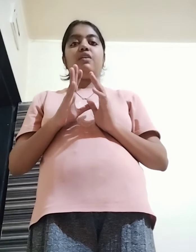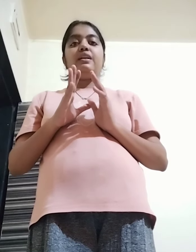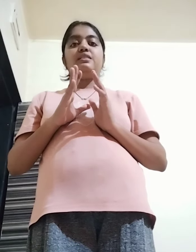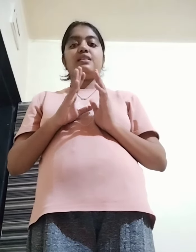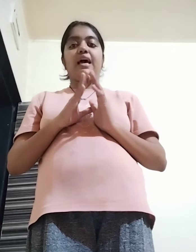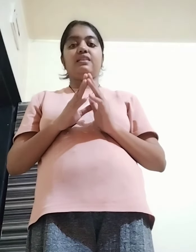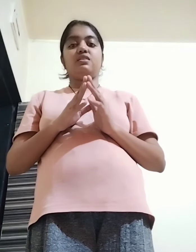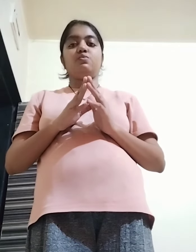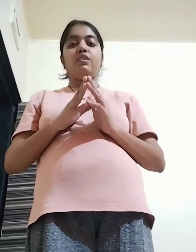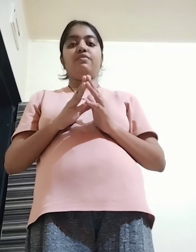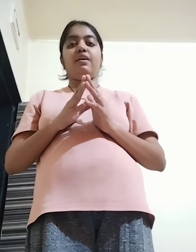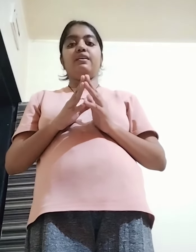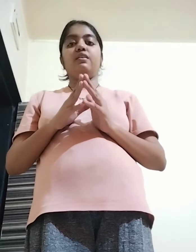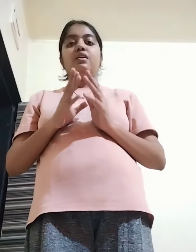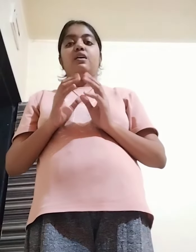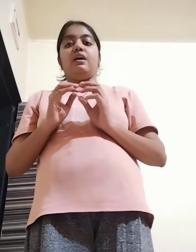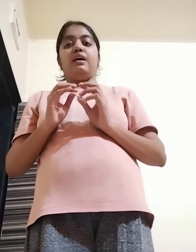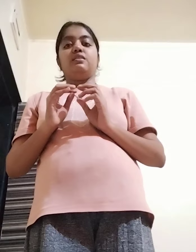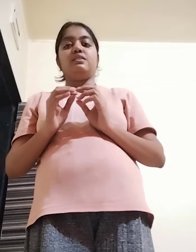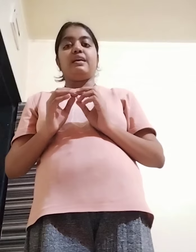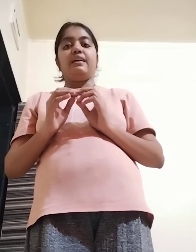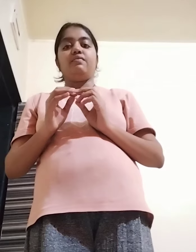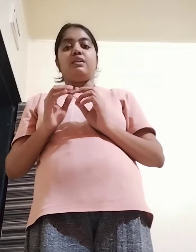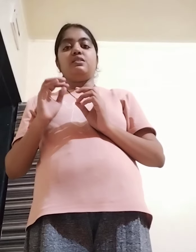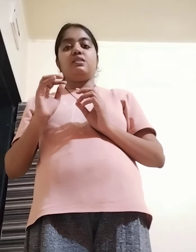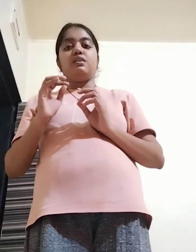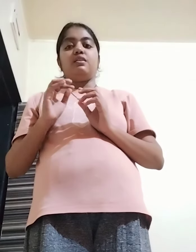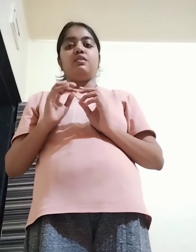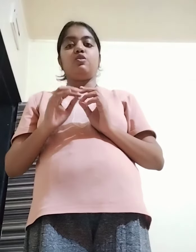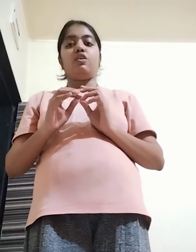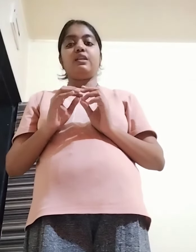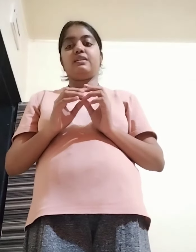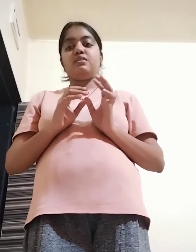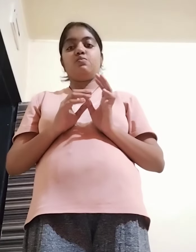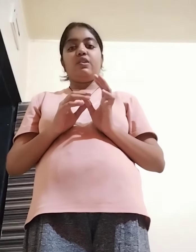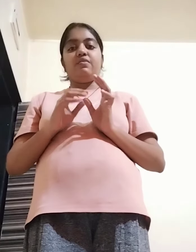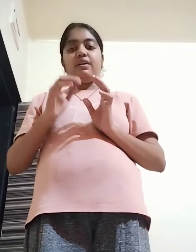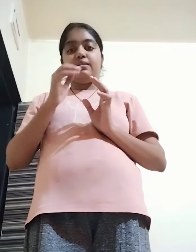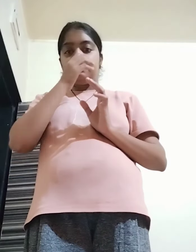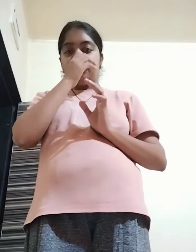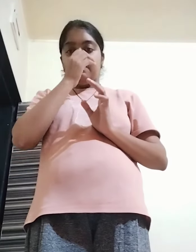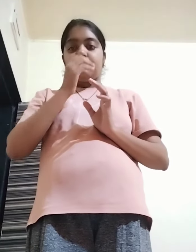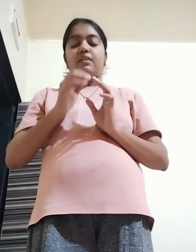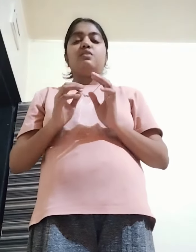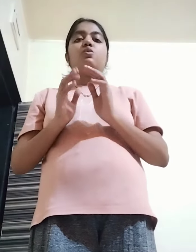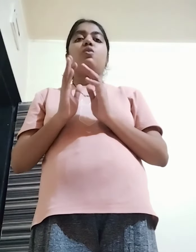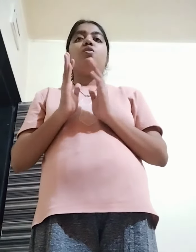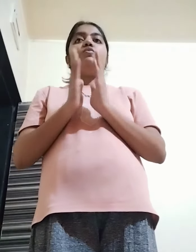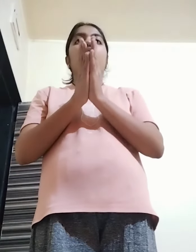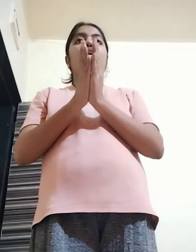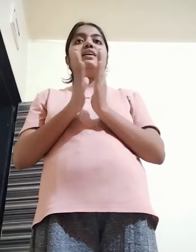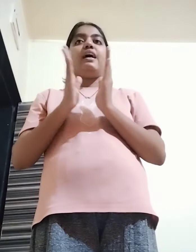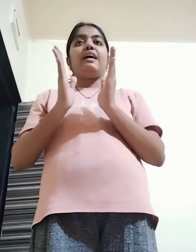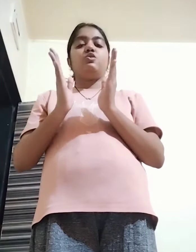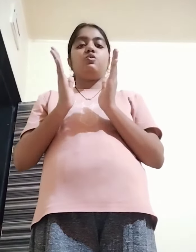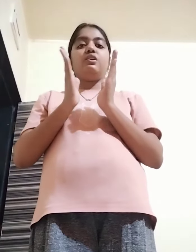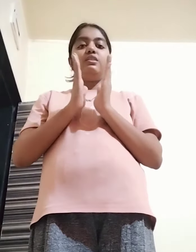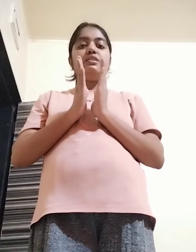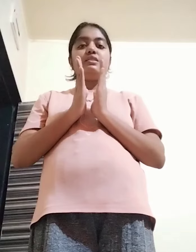is access modifier and the second one is non-access modifier. So, what actually this